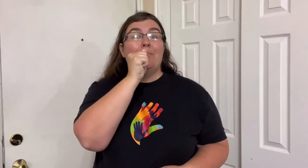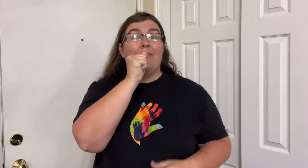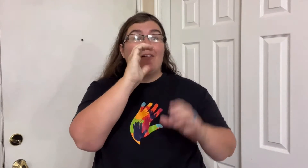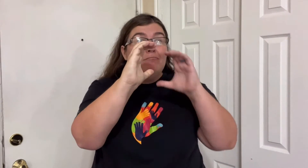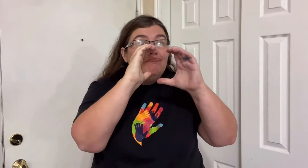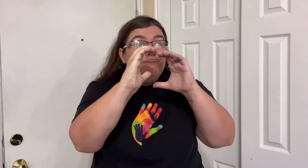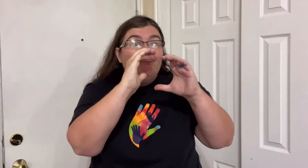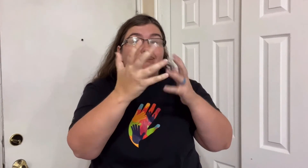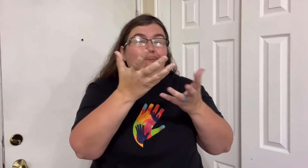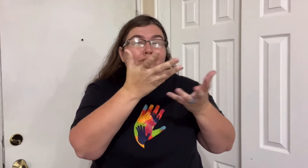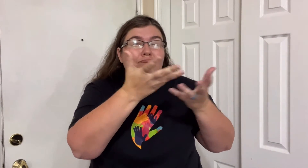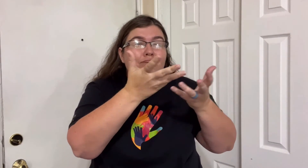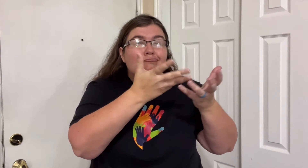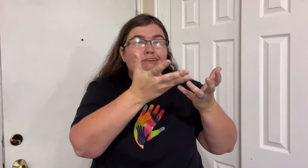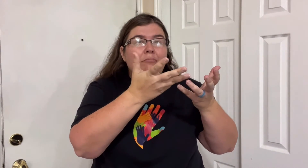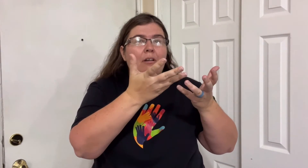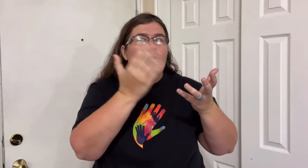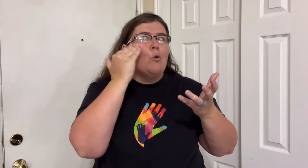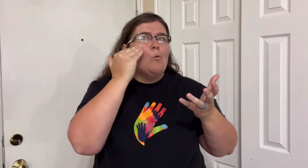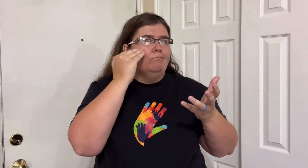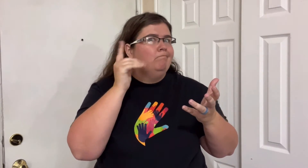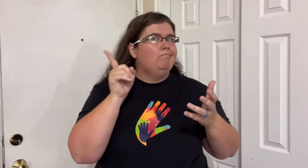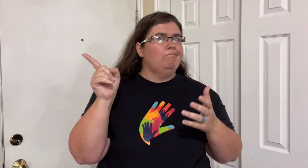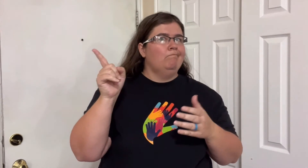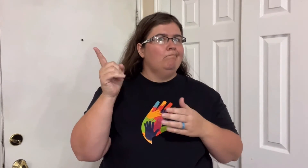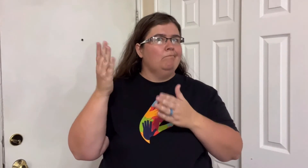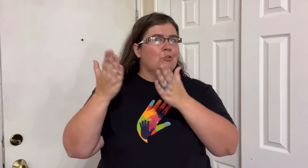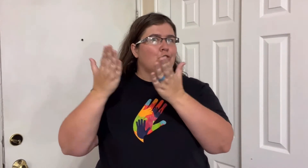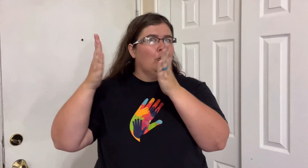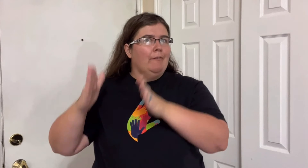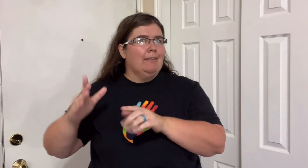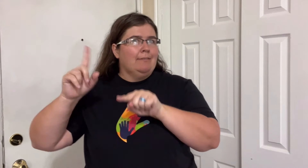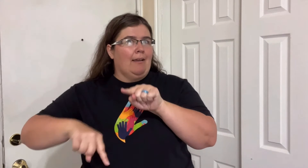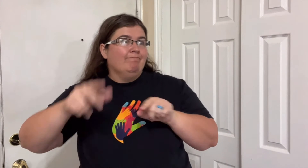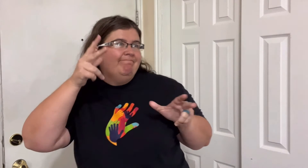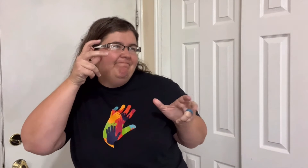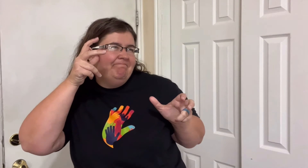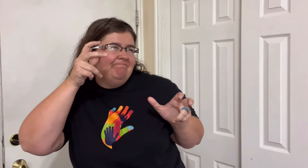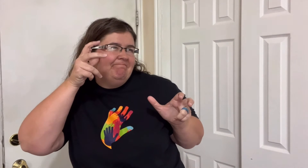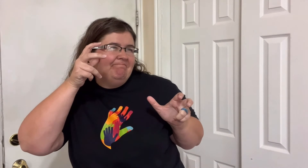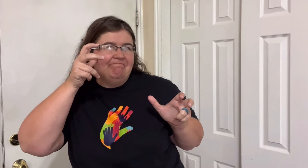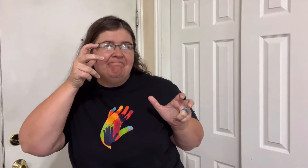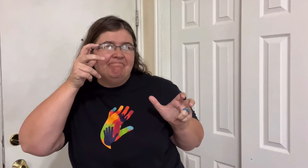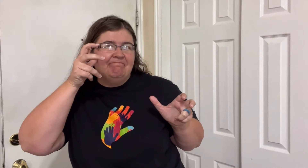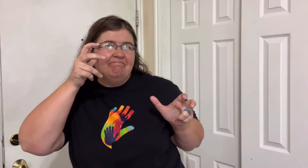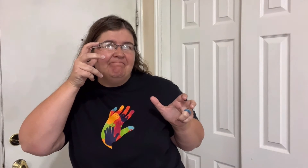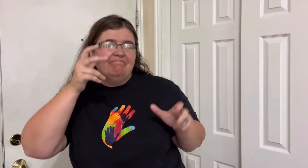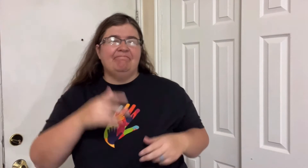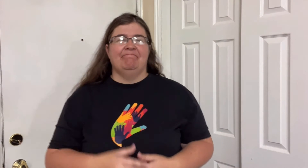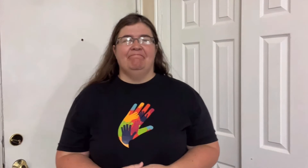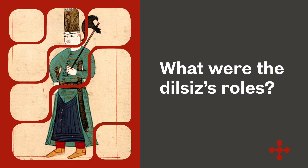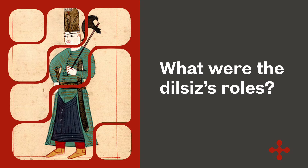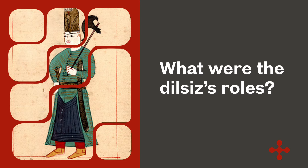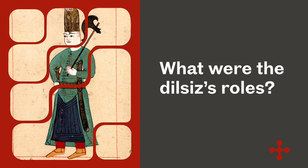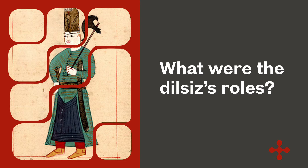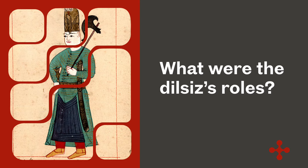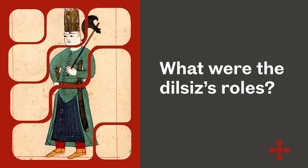a private or confidential conversation, they knew that their deaf servants weren't standing there overhearing everything. What were the